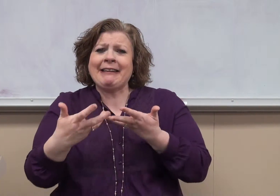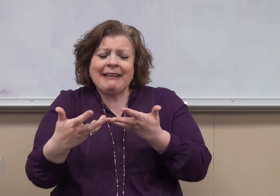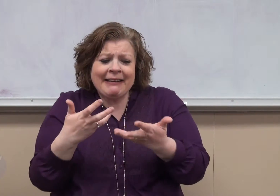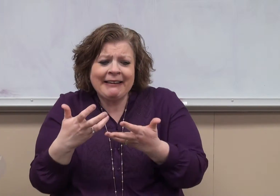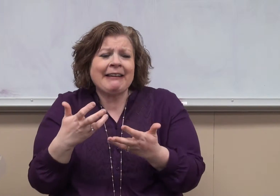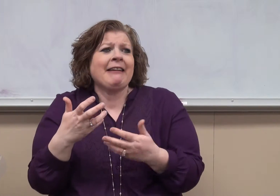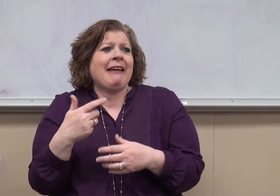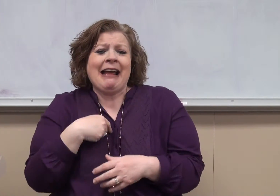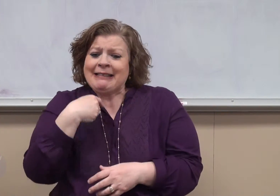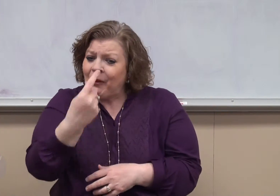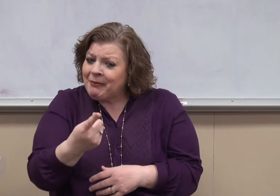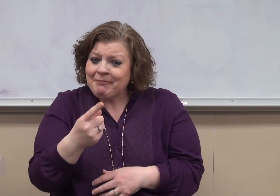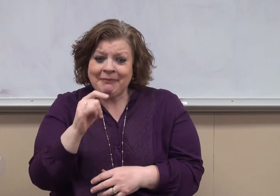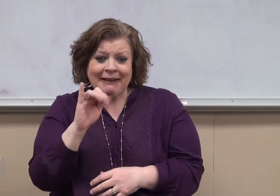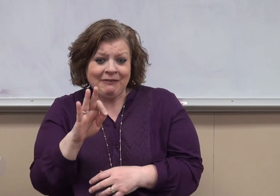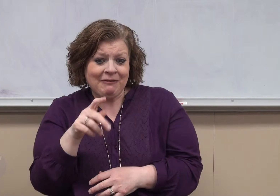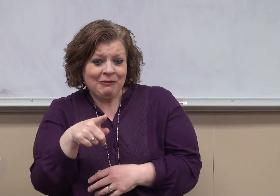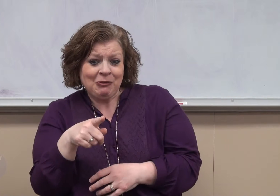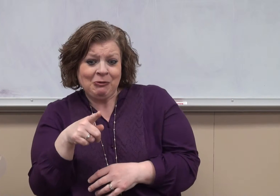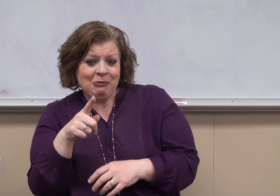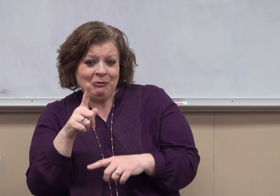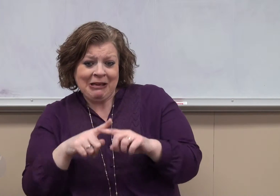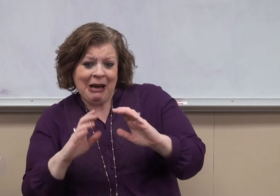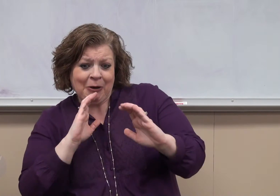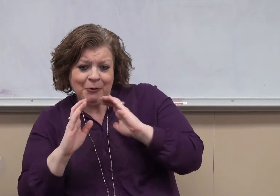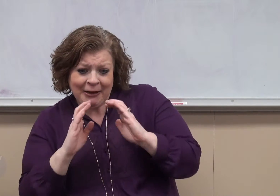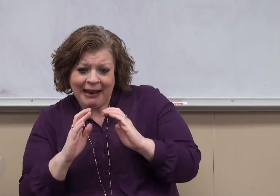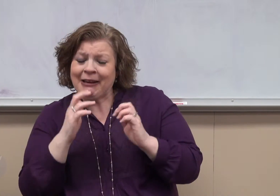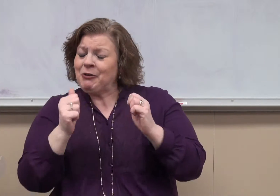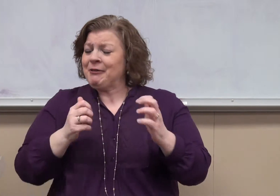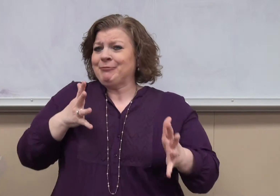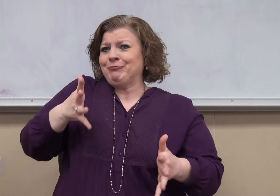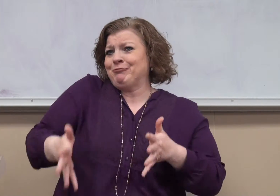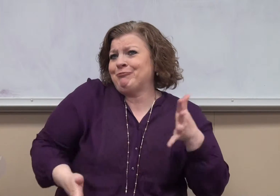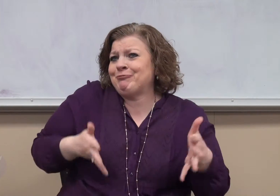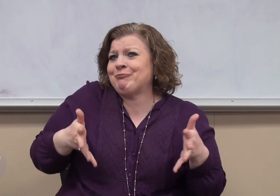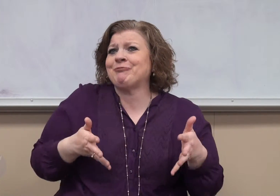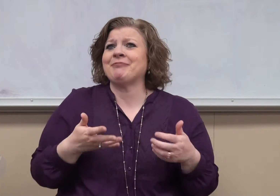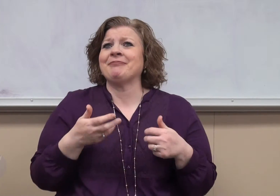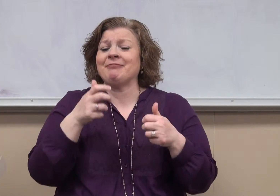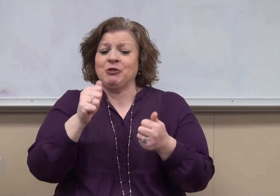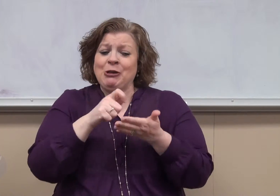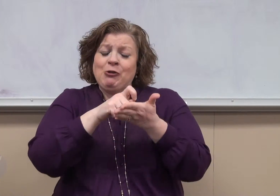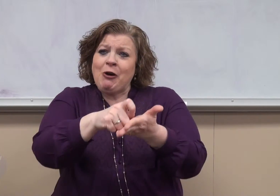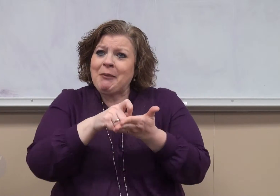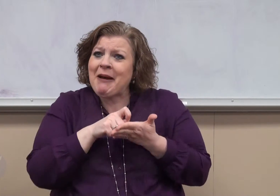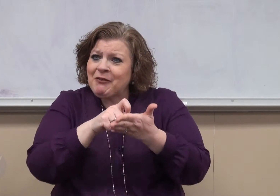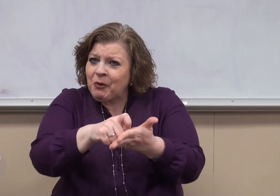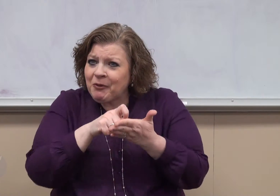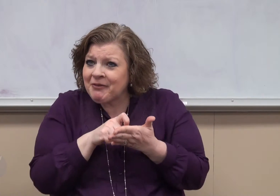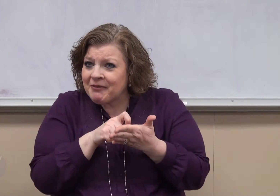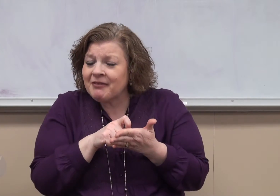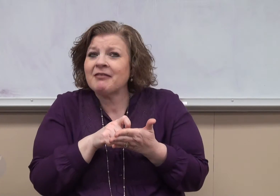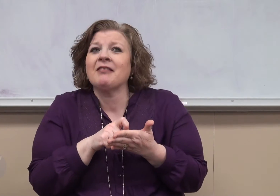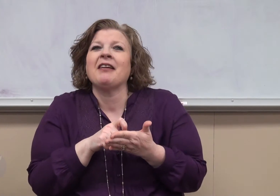me. And I tell them, if you can't communicate, you can gesture, you can write something back and